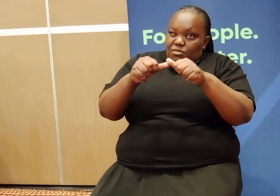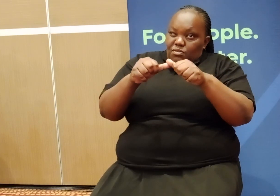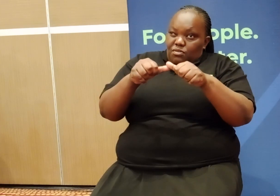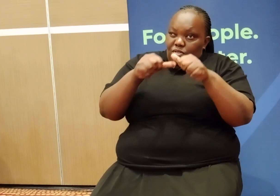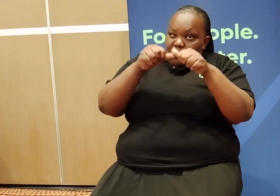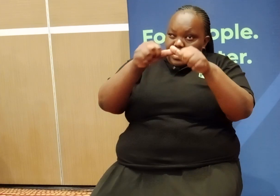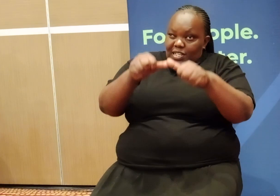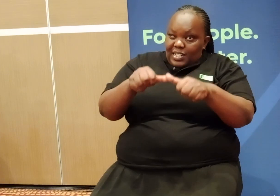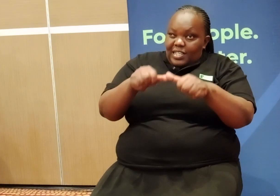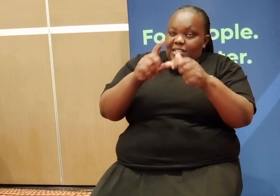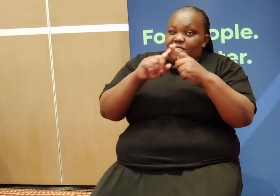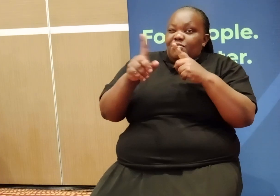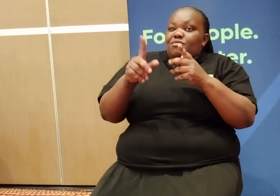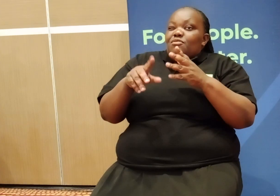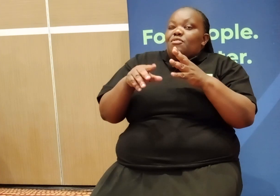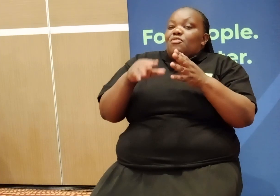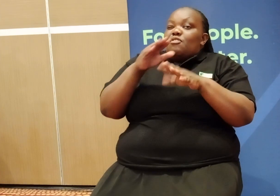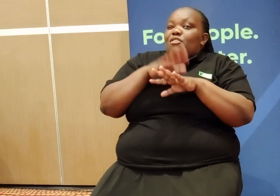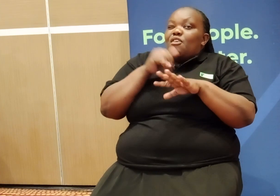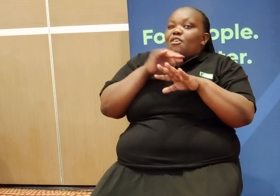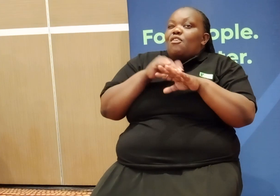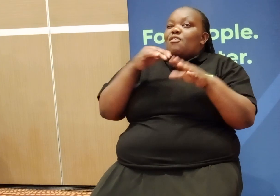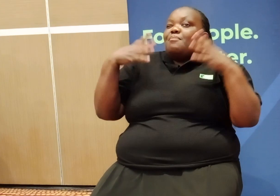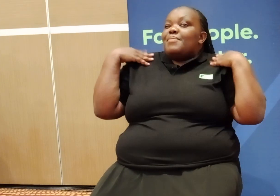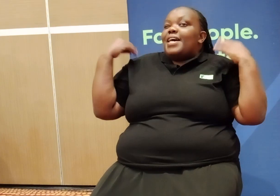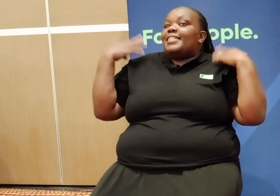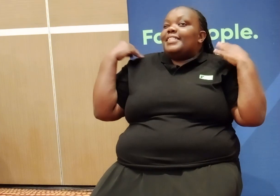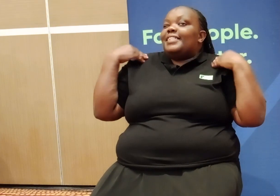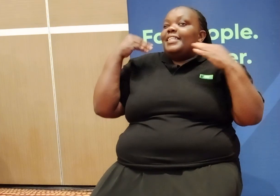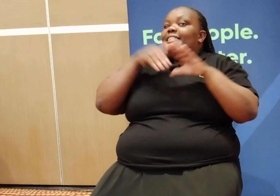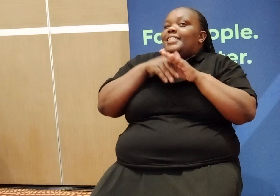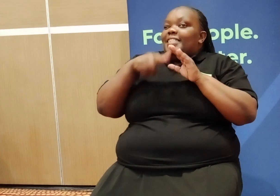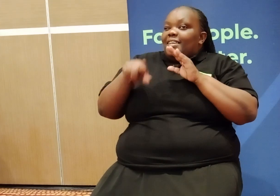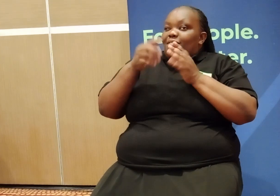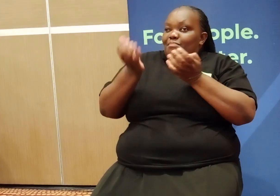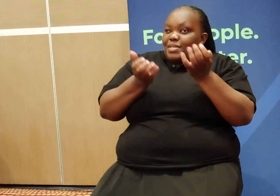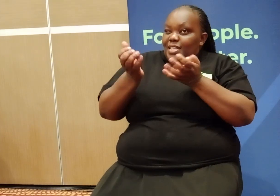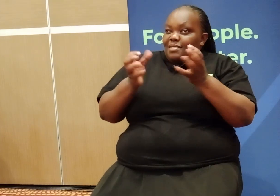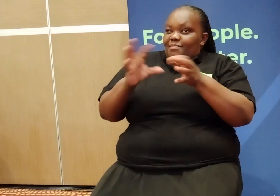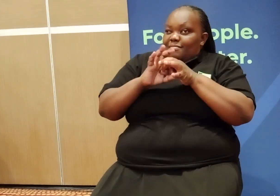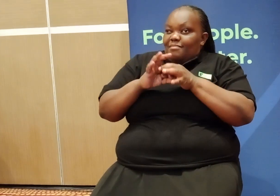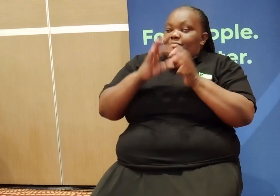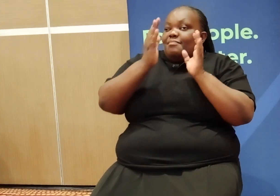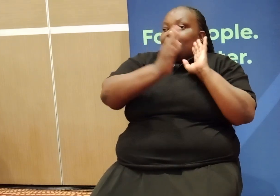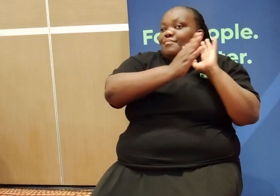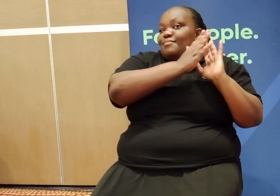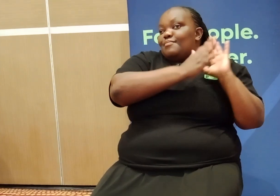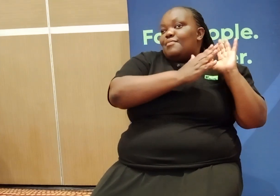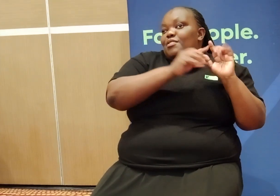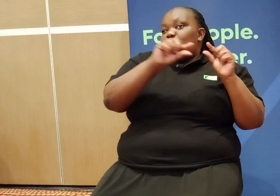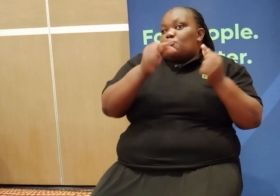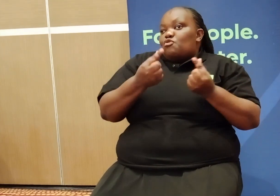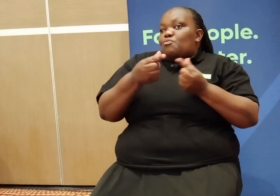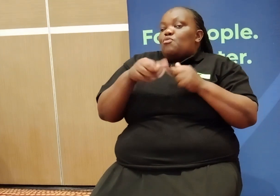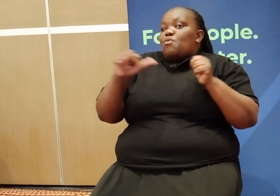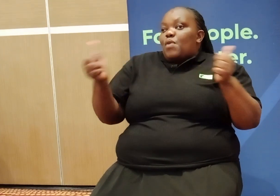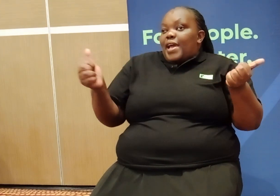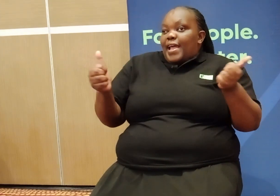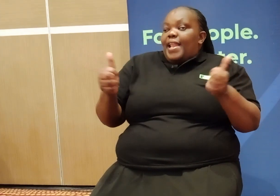continued to embed sustainable practices in our business operations and strategy. Our group is well aligned